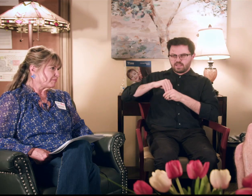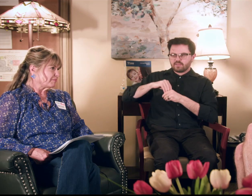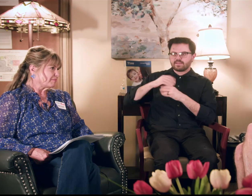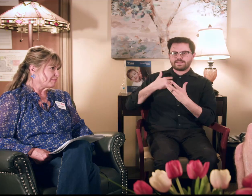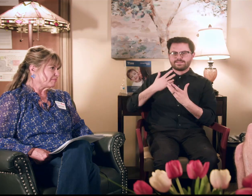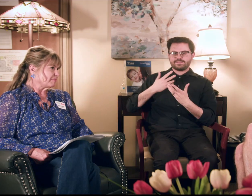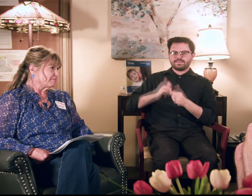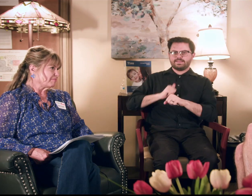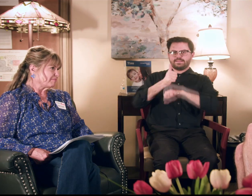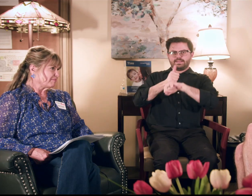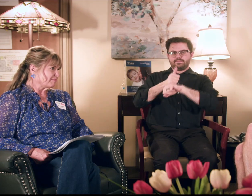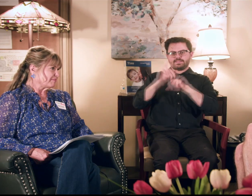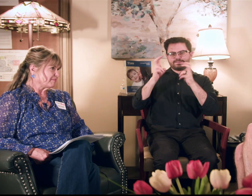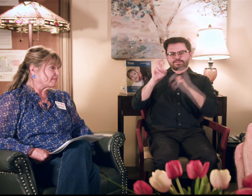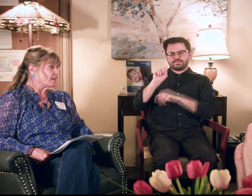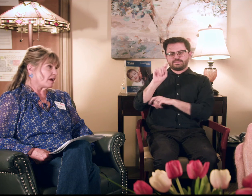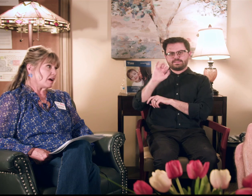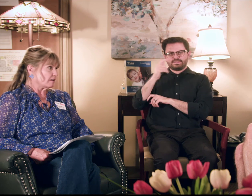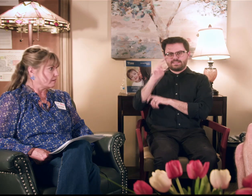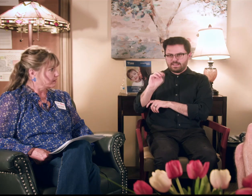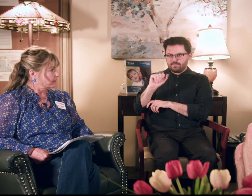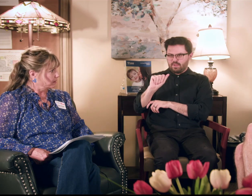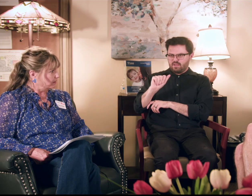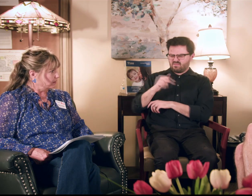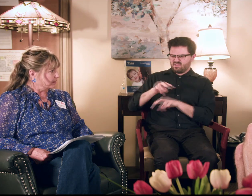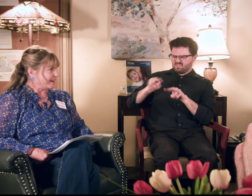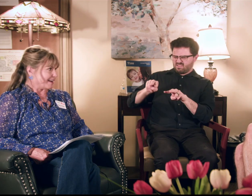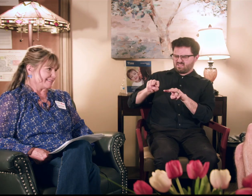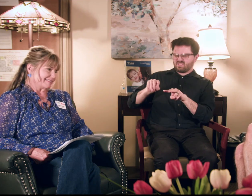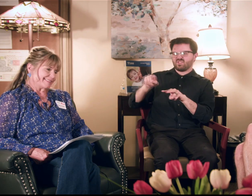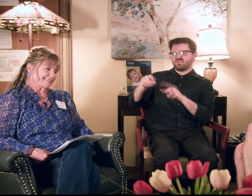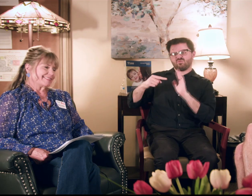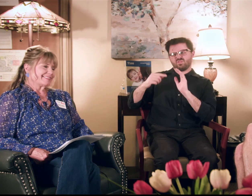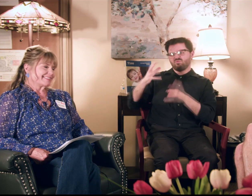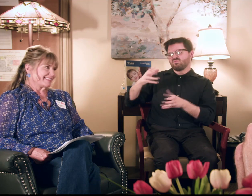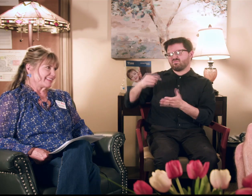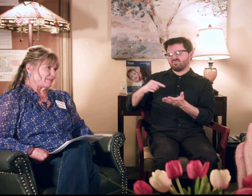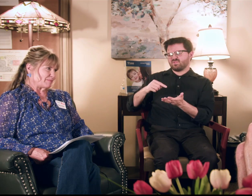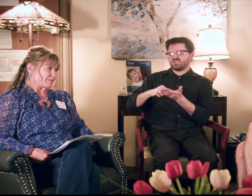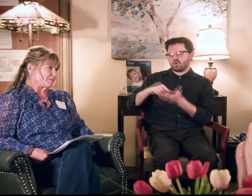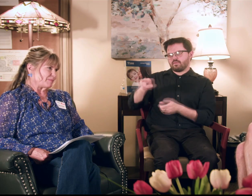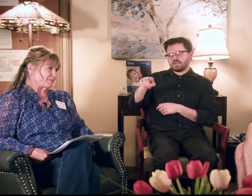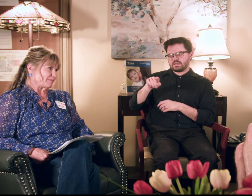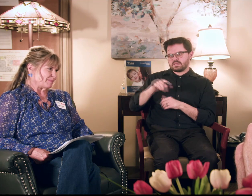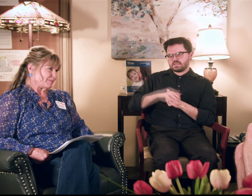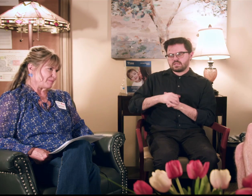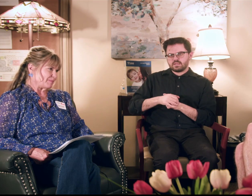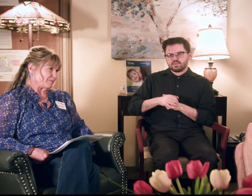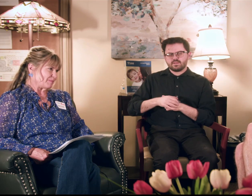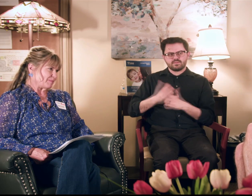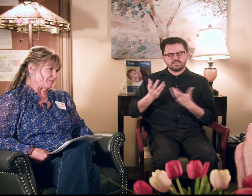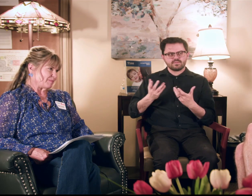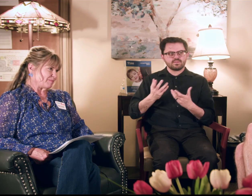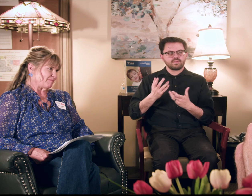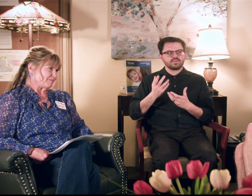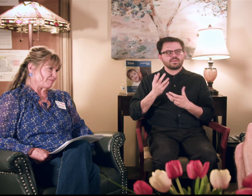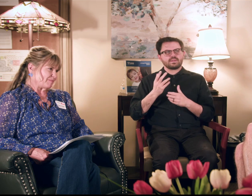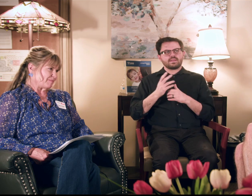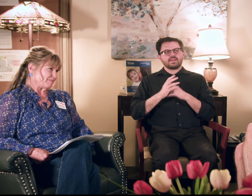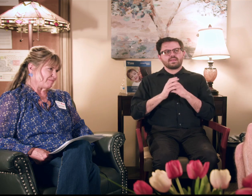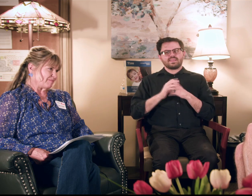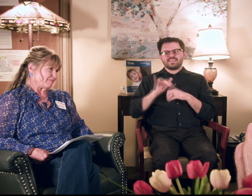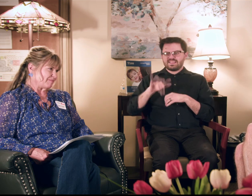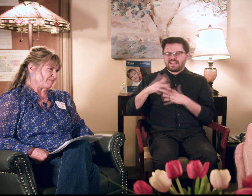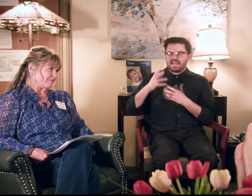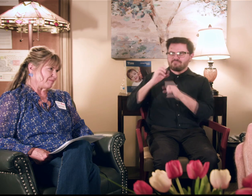that then say, well, people get what they deserve if you just work hard. Like, these are all things that are they're so popular,